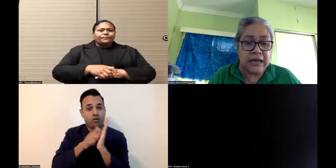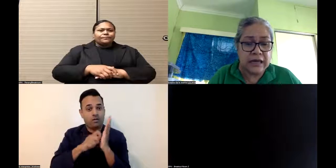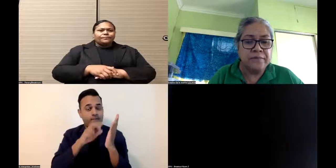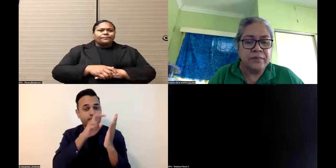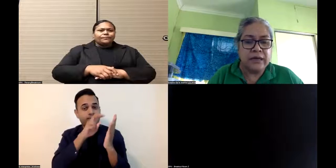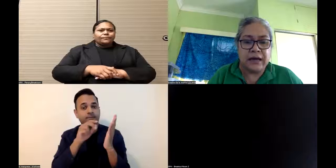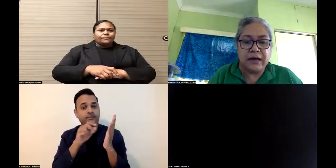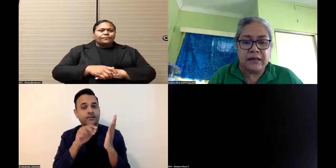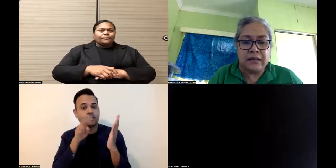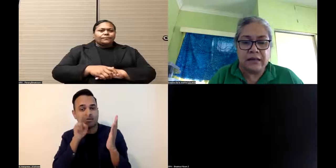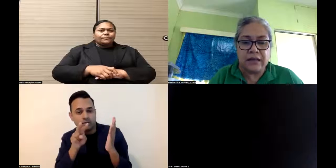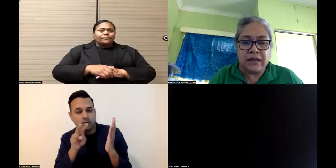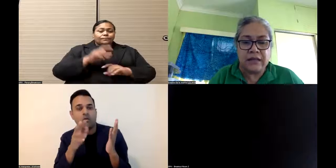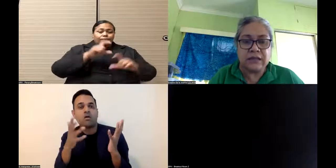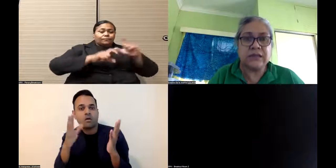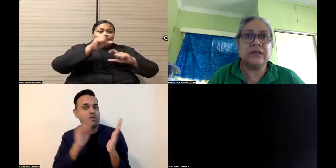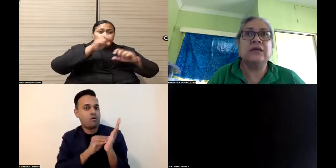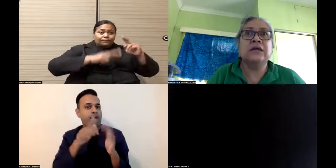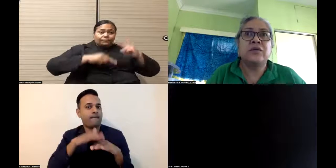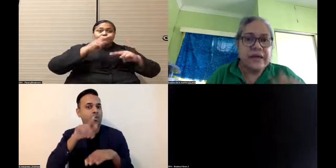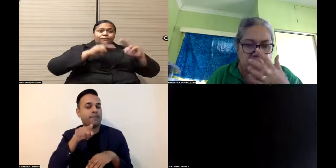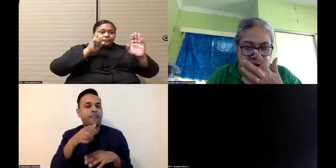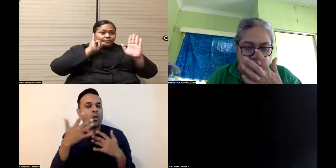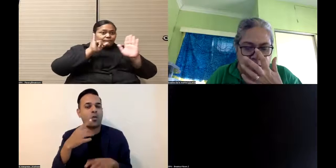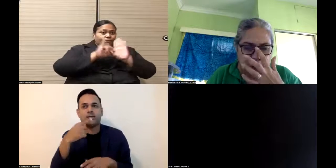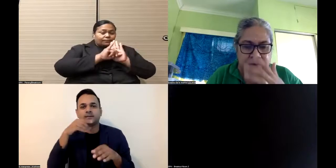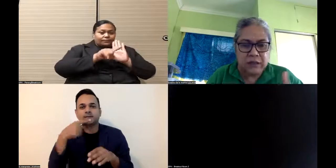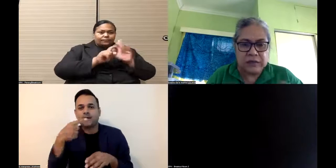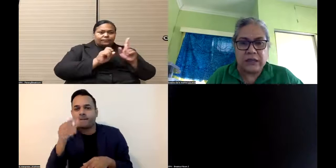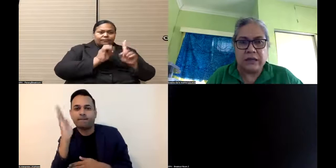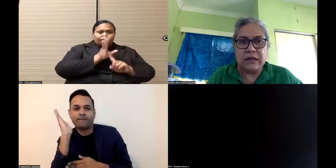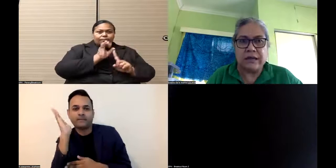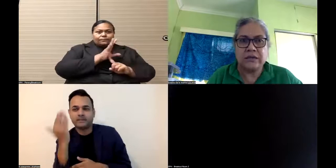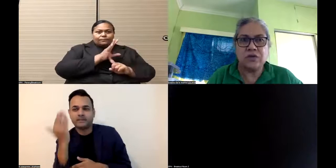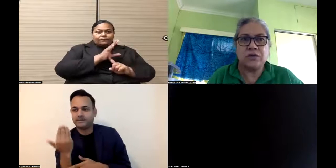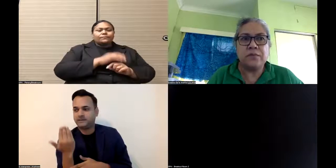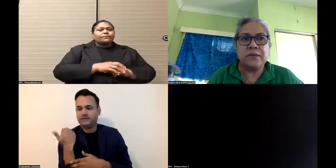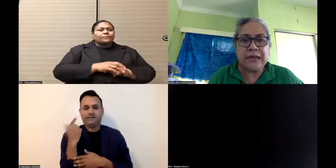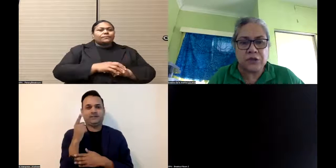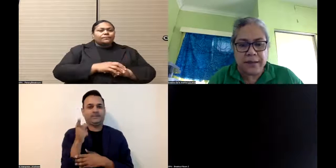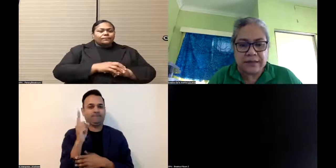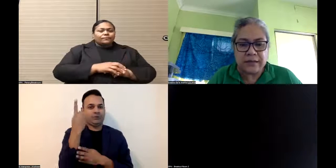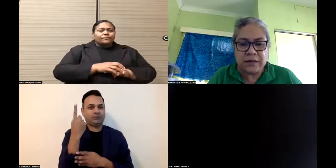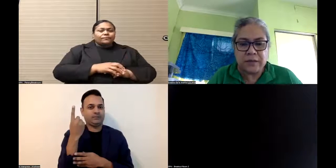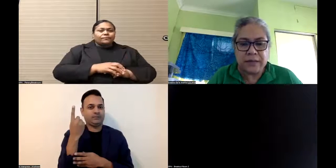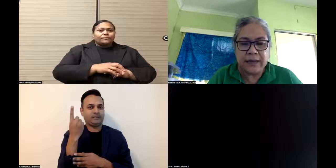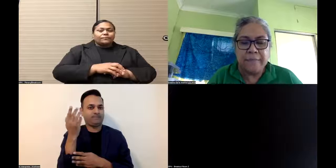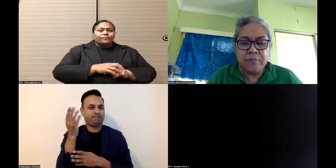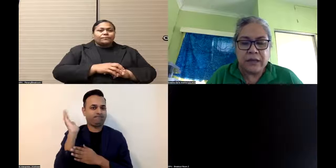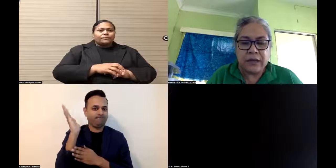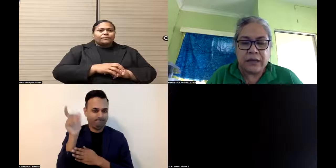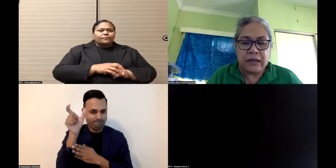key. And this is quite an interesting point because it has also been touched by the second